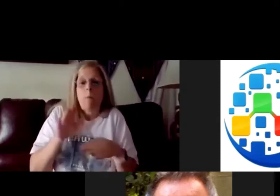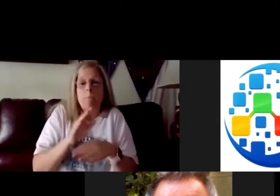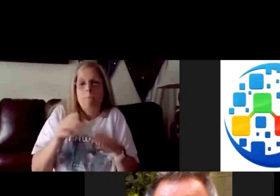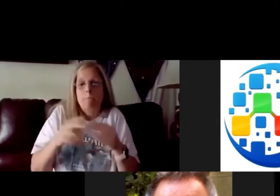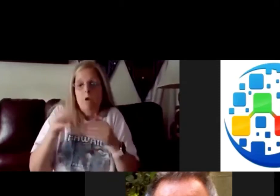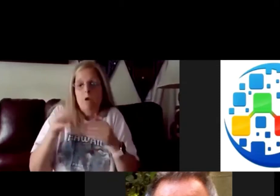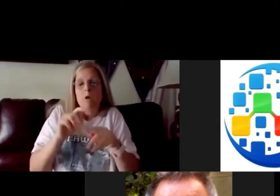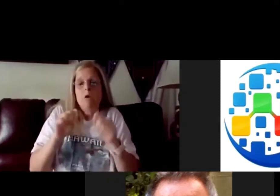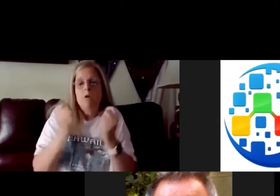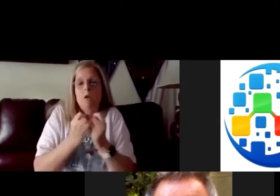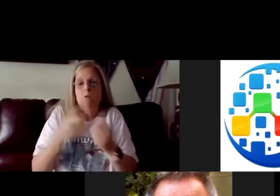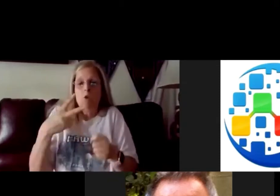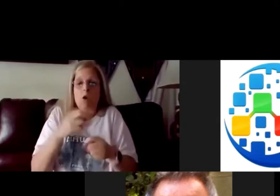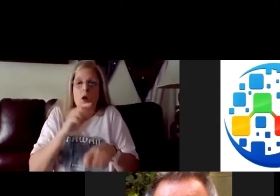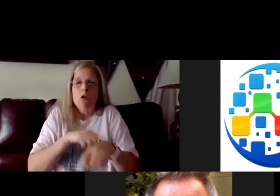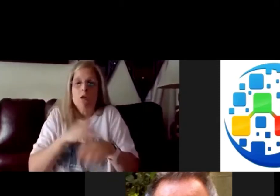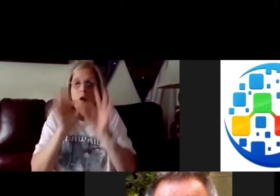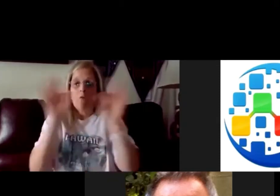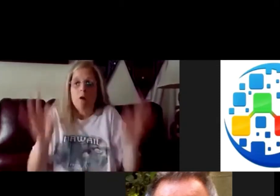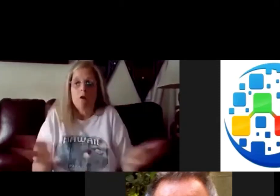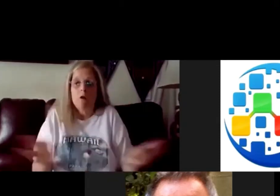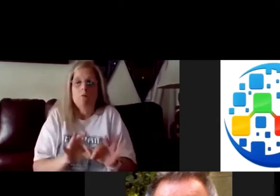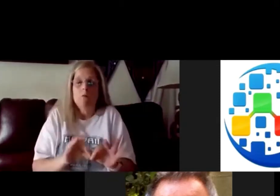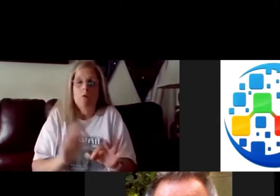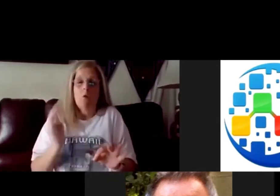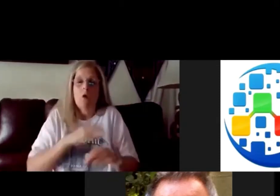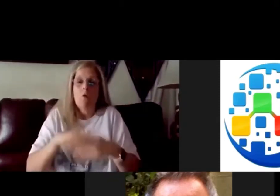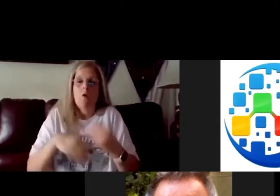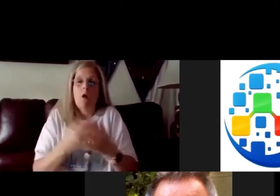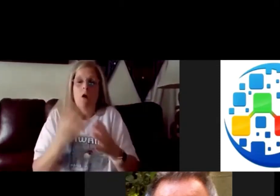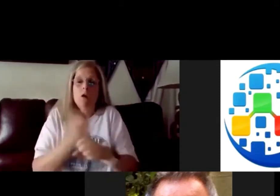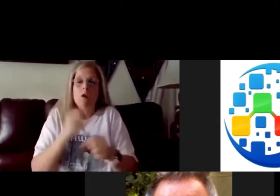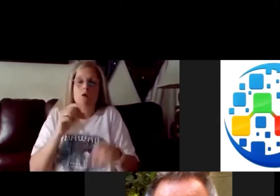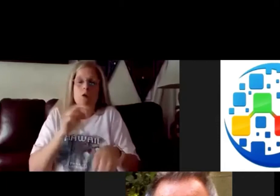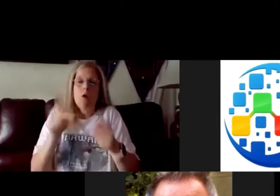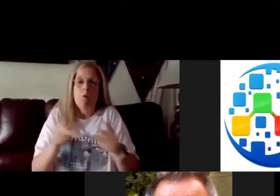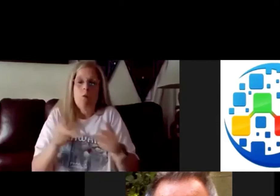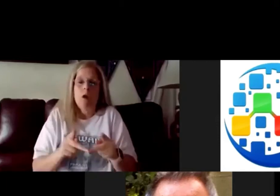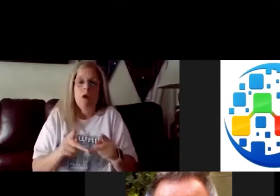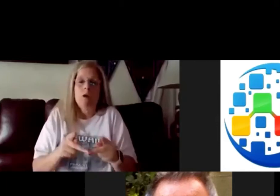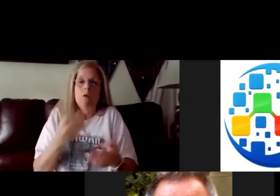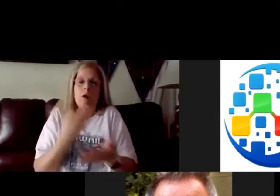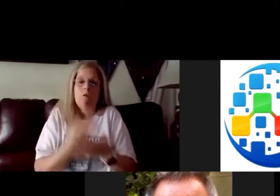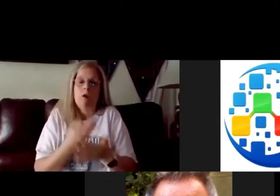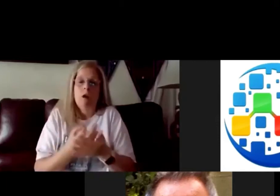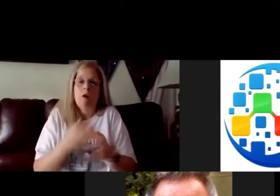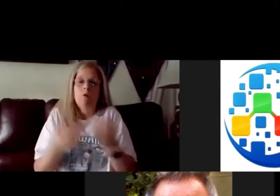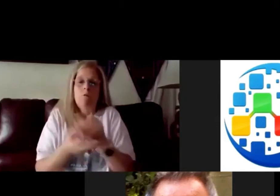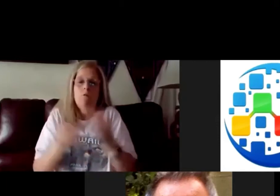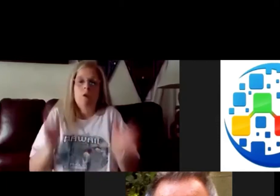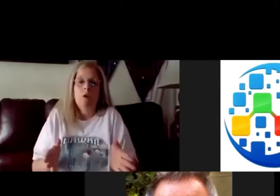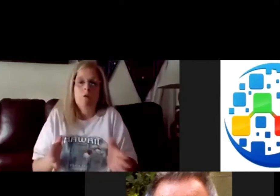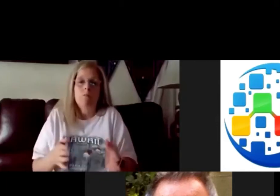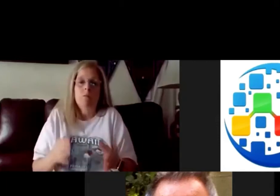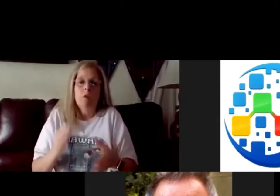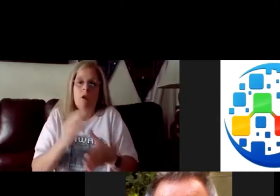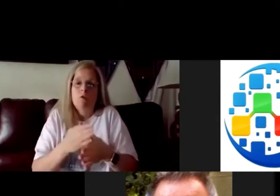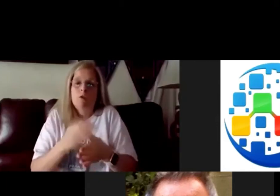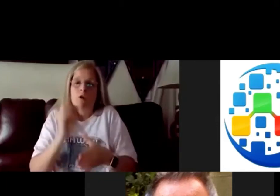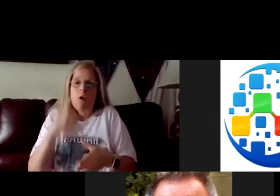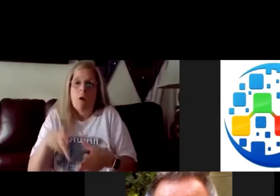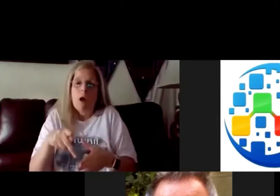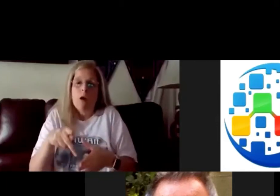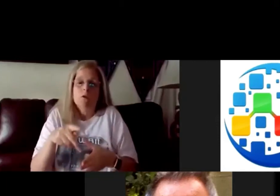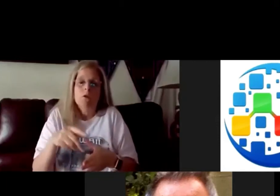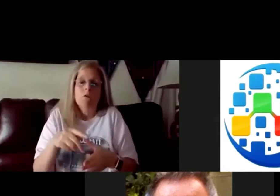cut time frames. We will all get to a place where we have that financial freedom. If you share Onpassive, you will